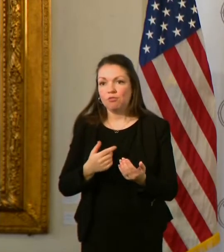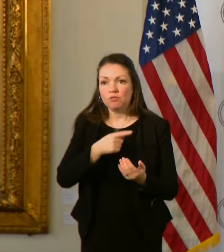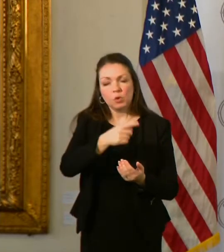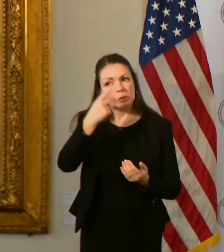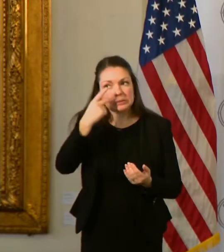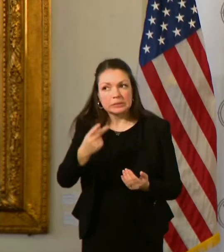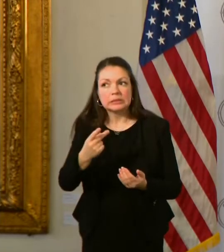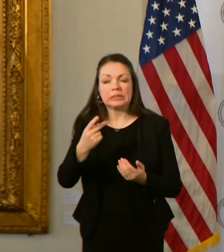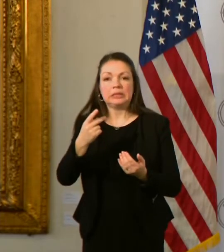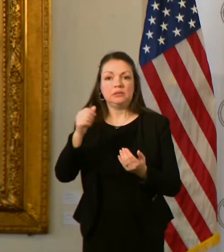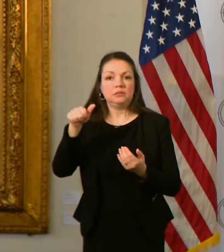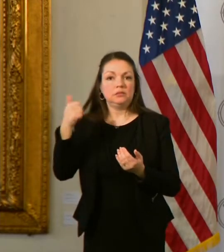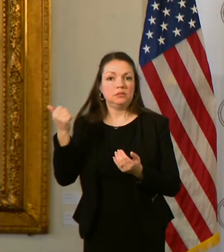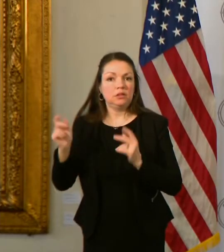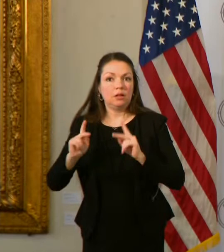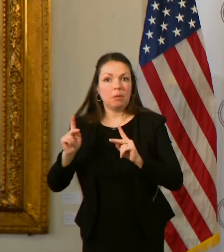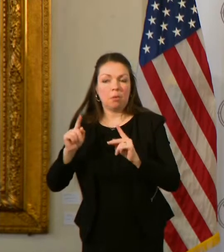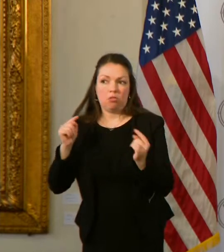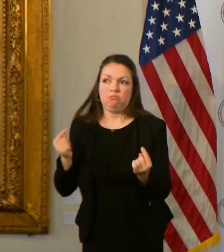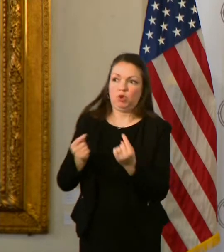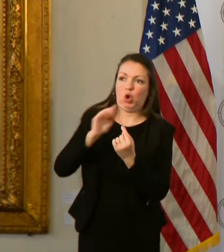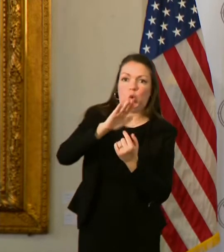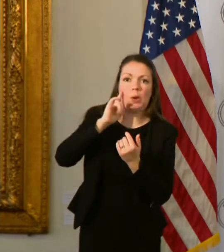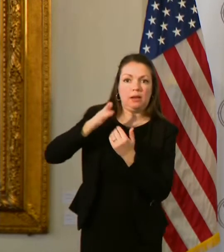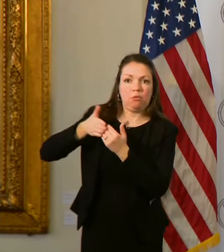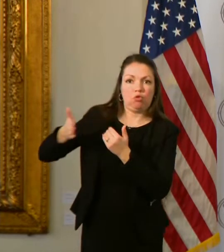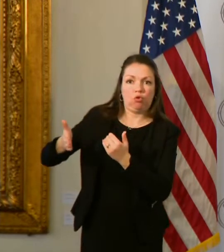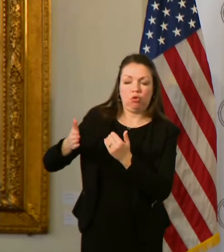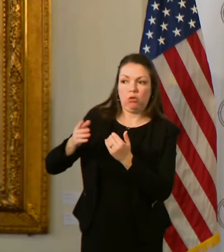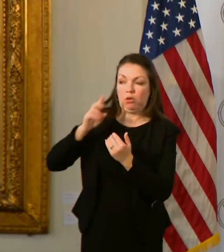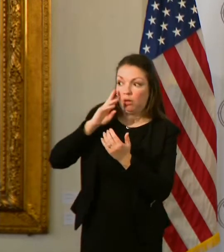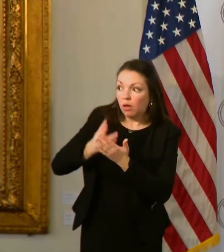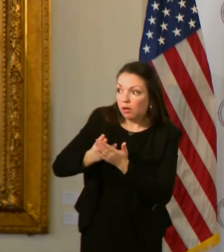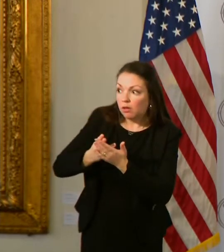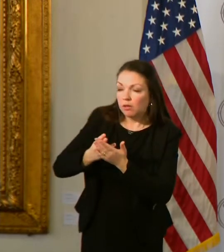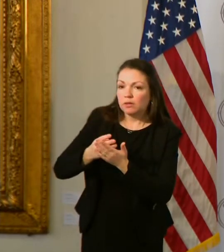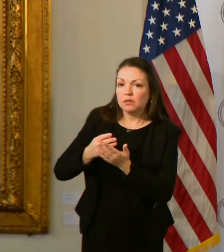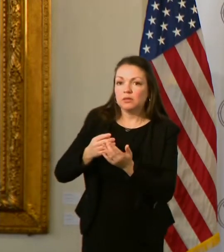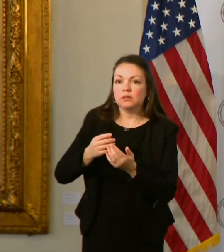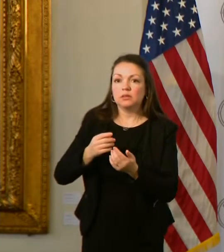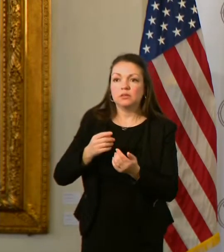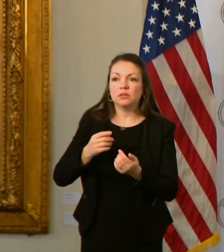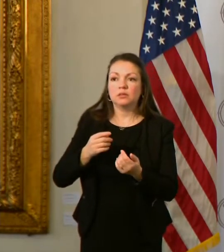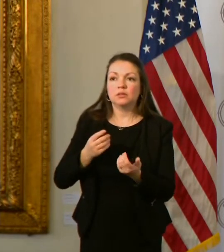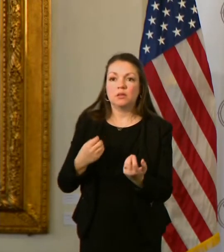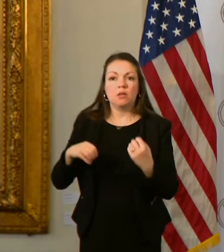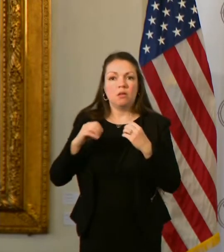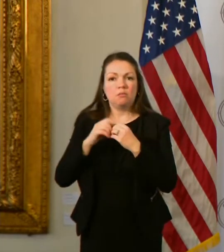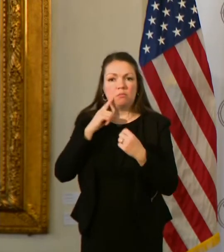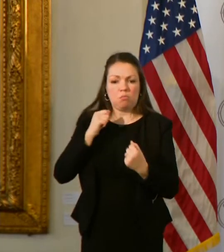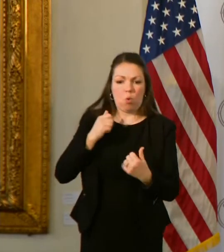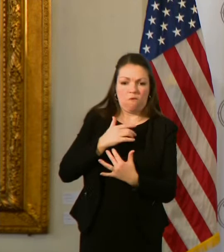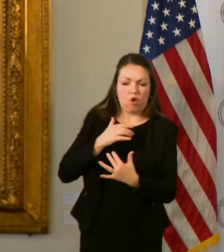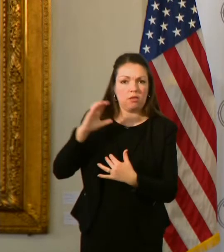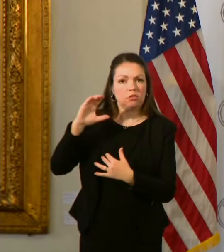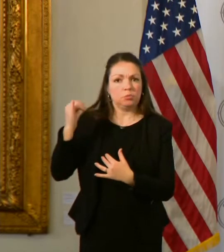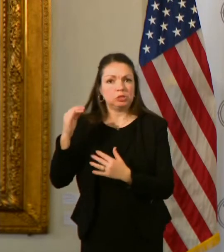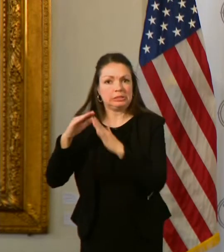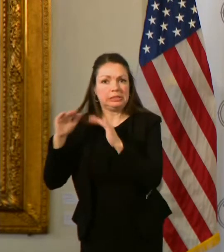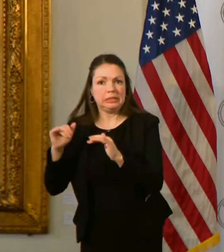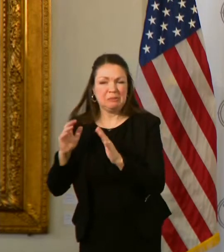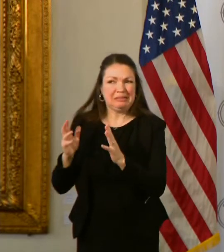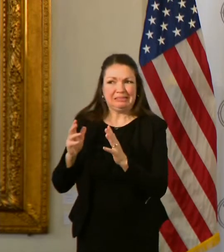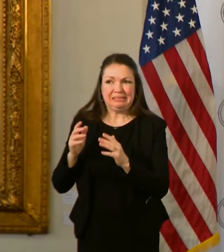see someone harming your neighbor, you ought not be more afraid of the criminal justice system